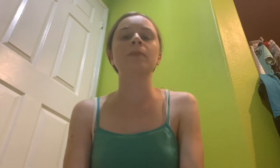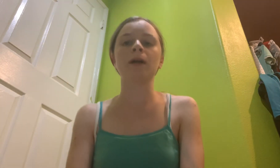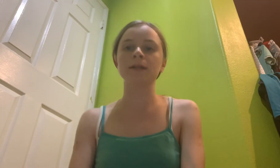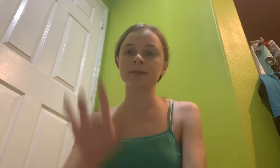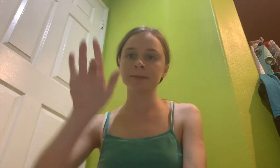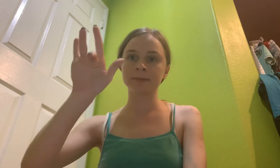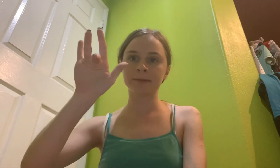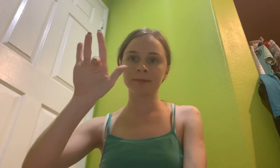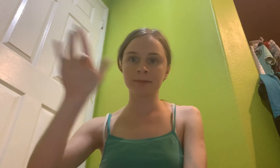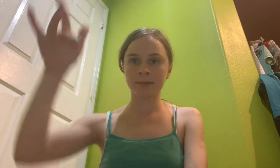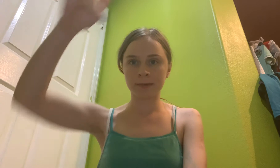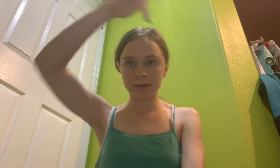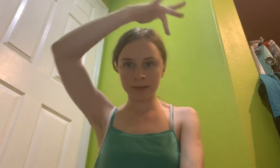Bald.